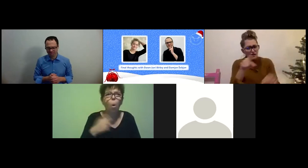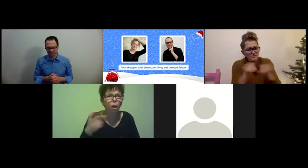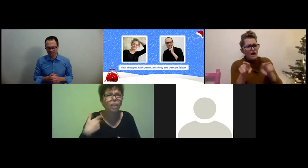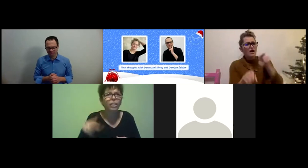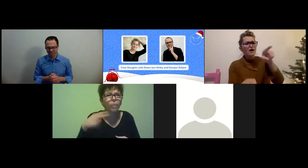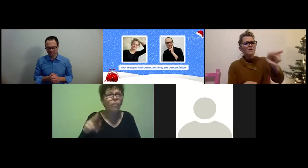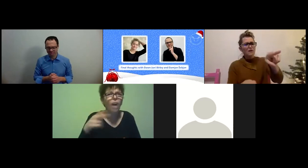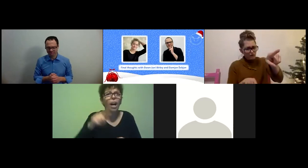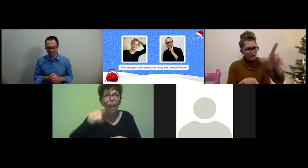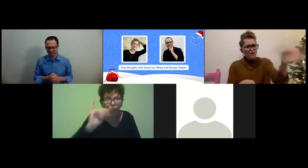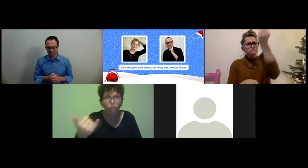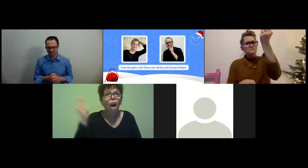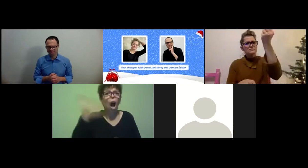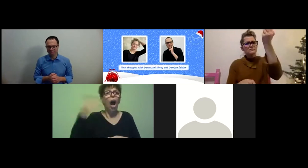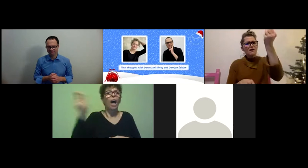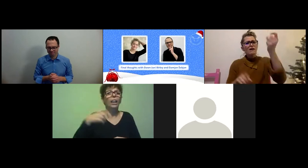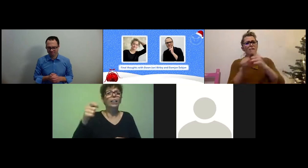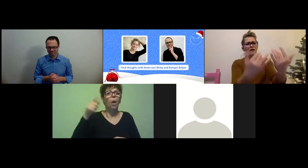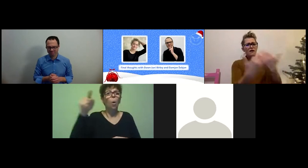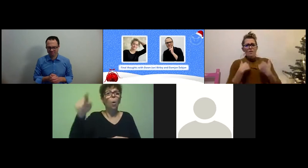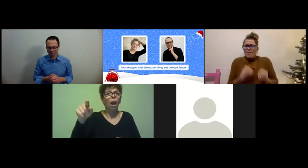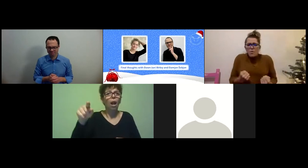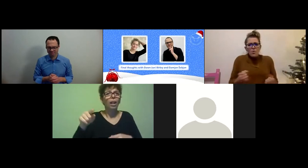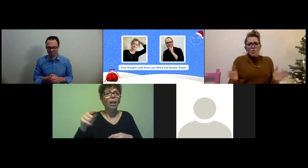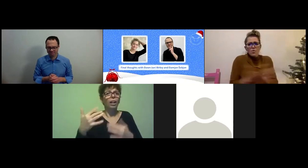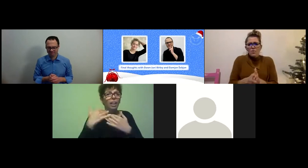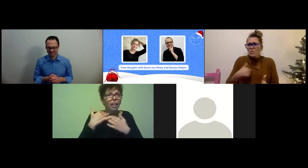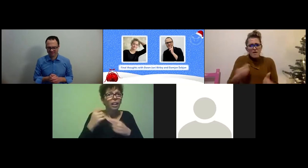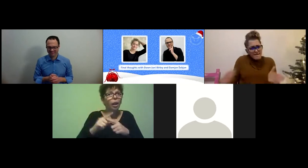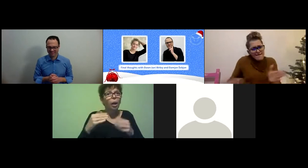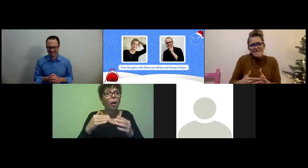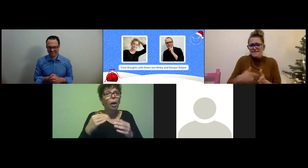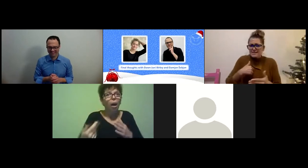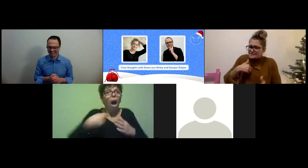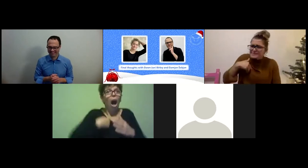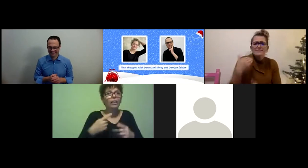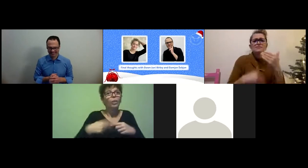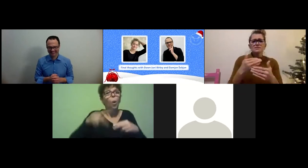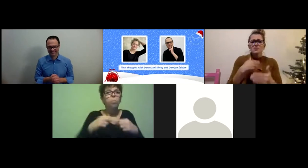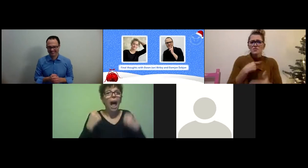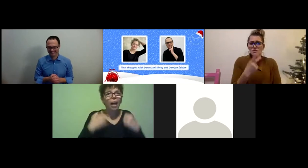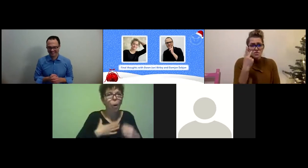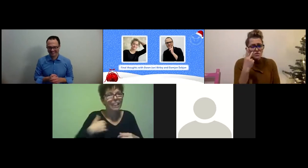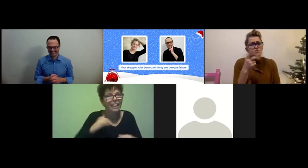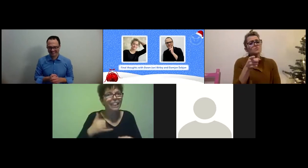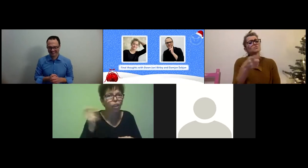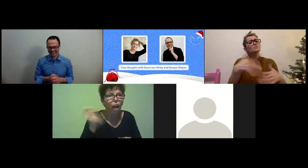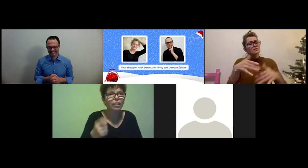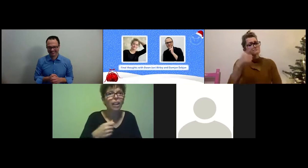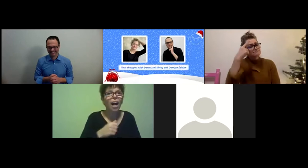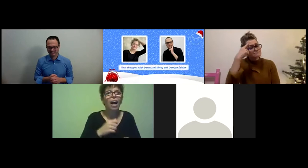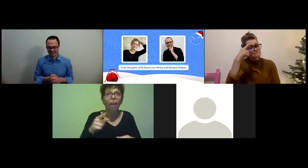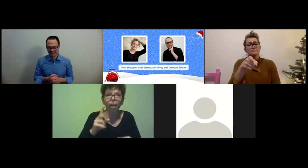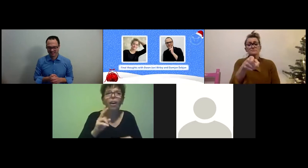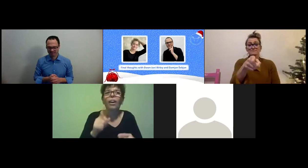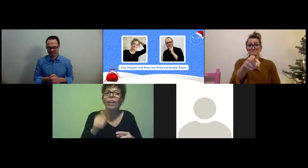I work so hard, but then I see, wow, he did it, he made it. So then it really inspires me and gives me